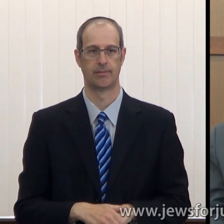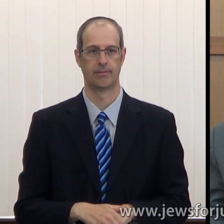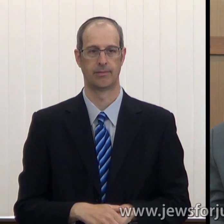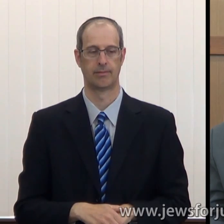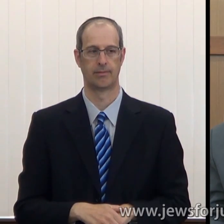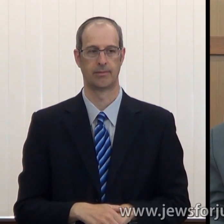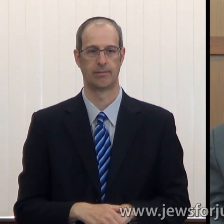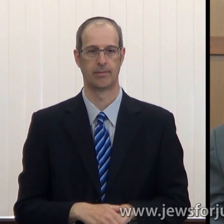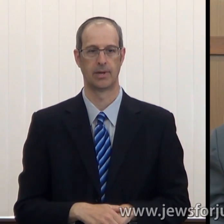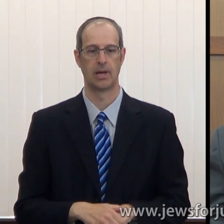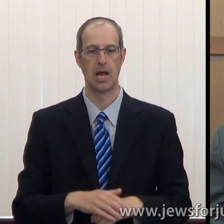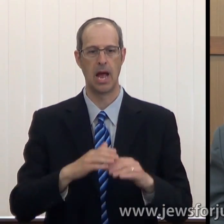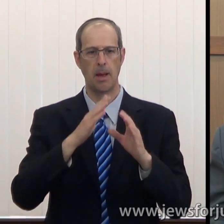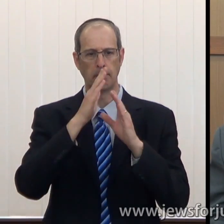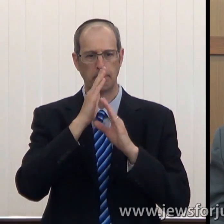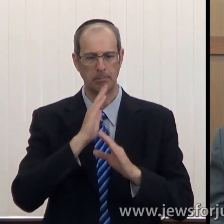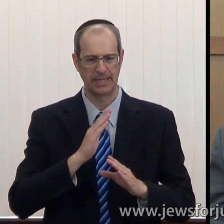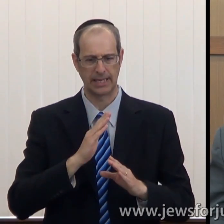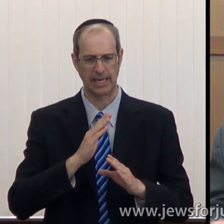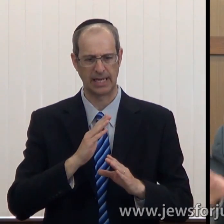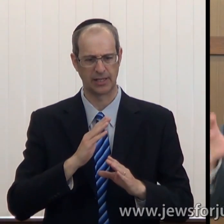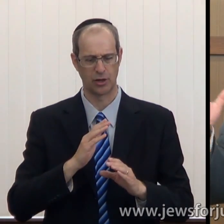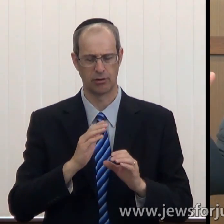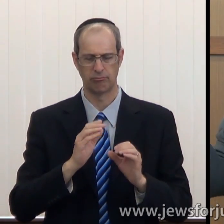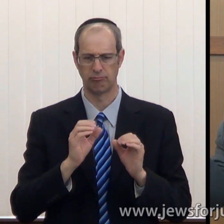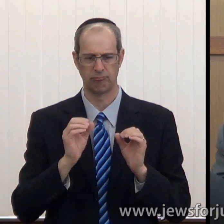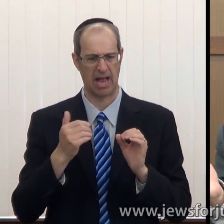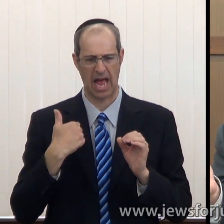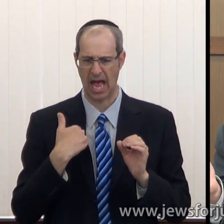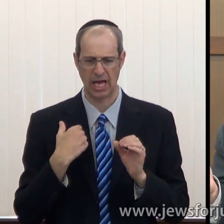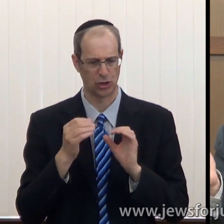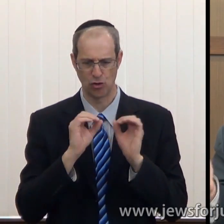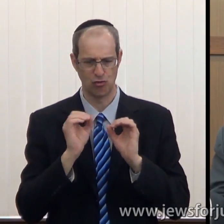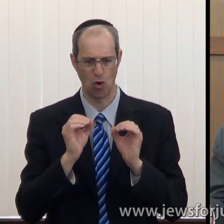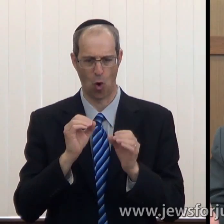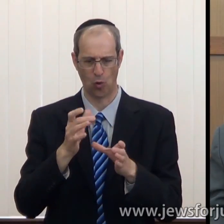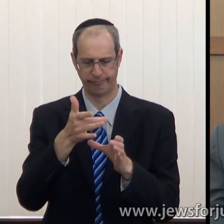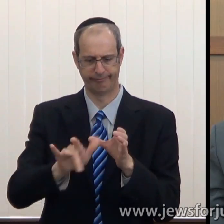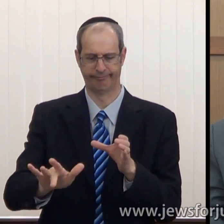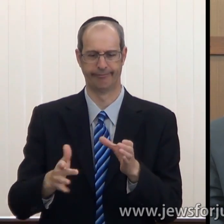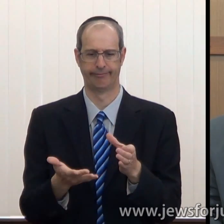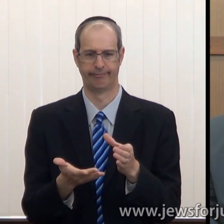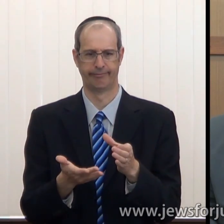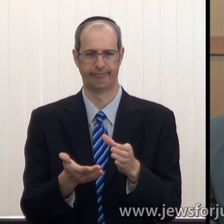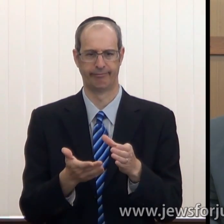And peace that doesn't have any content, this vessel, if it's empty,